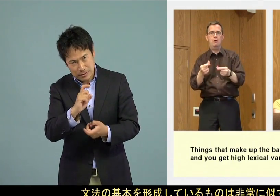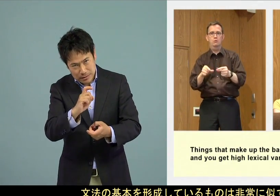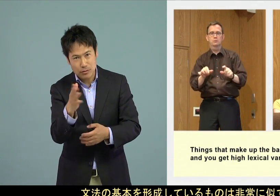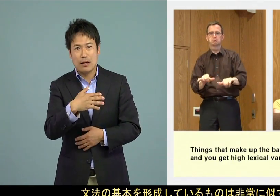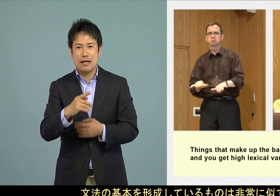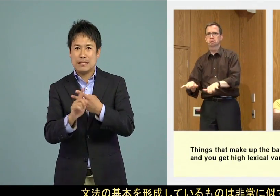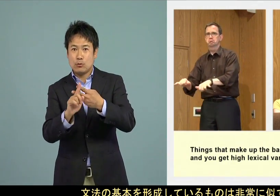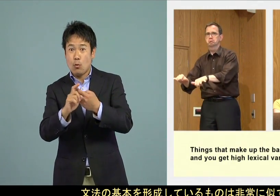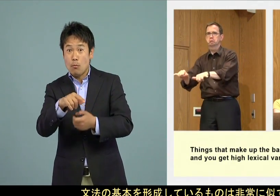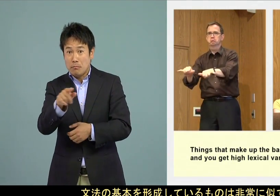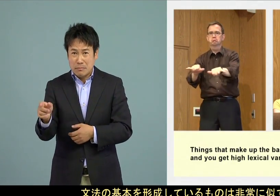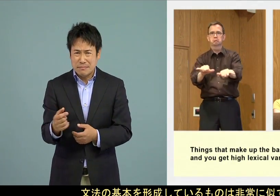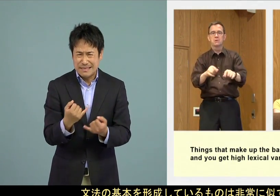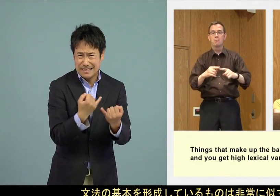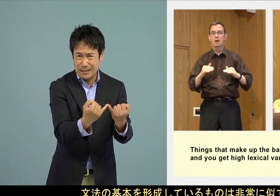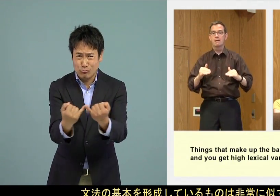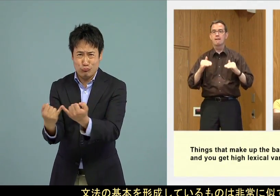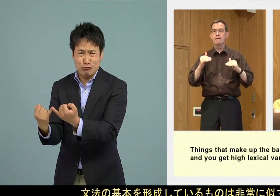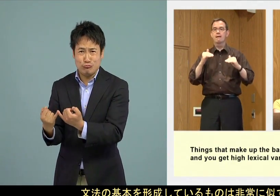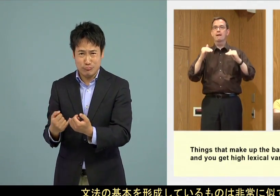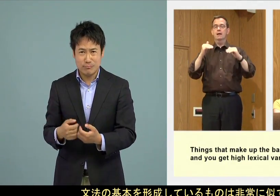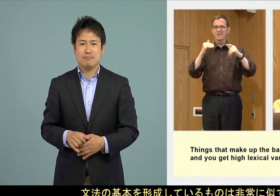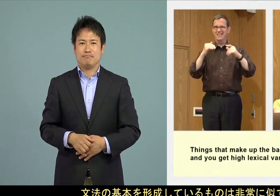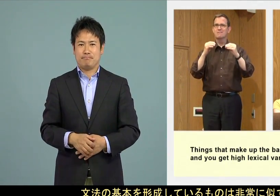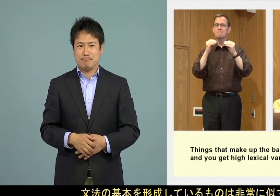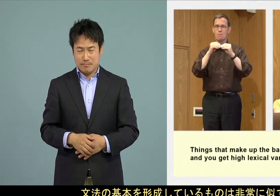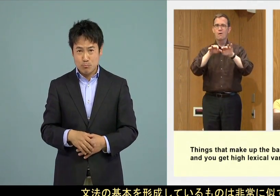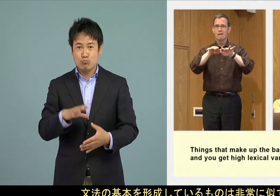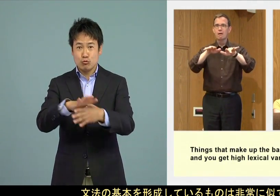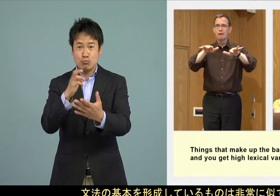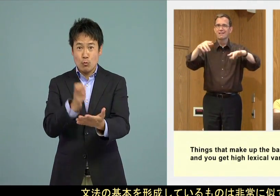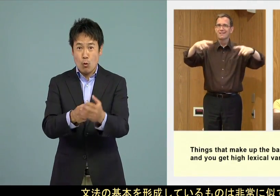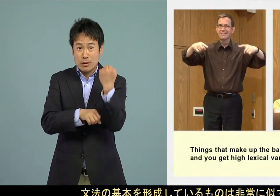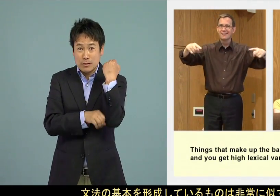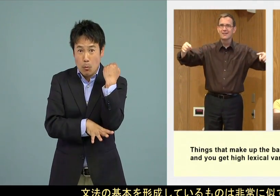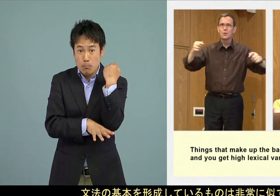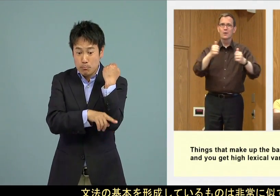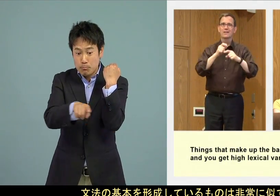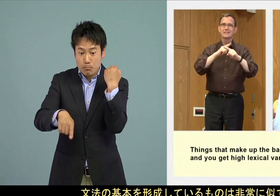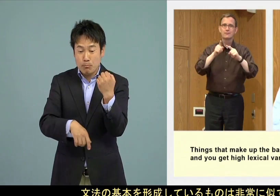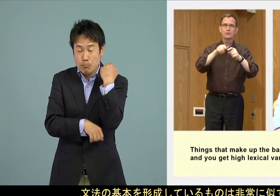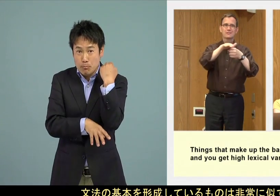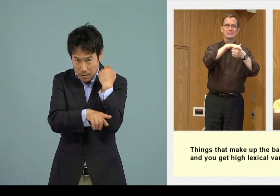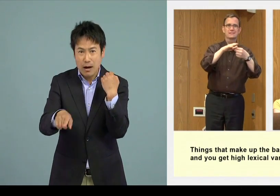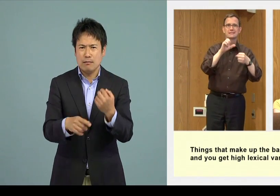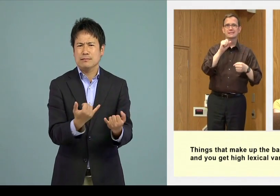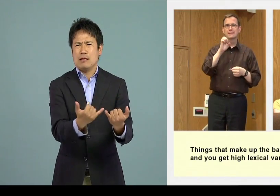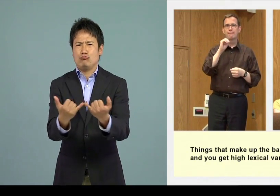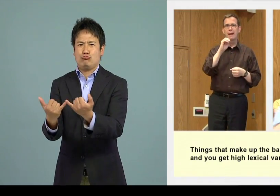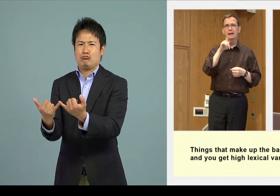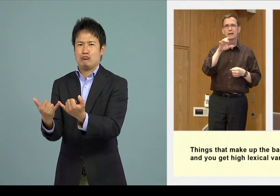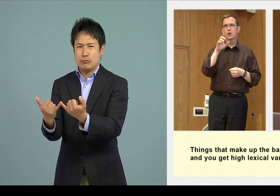high lexical variability in other areas.